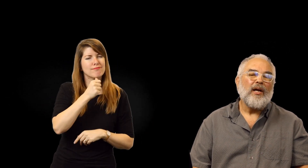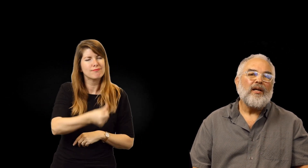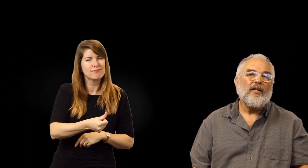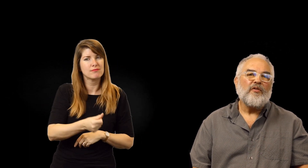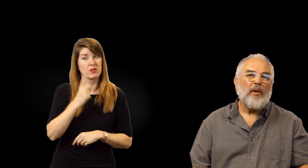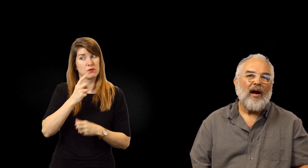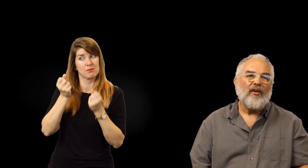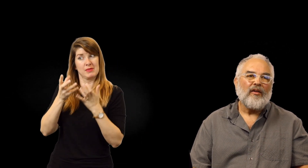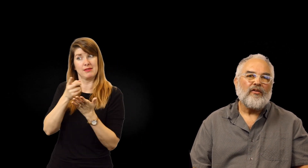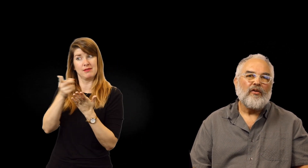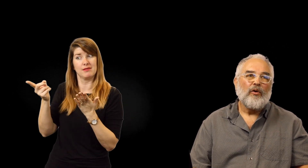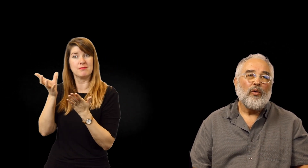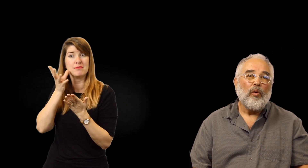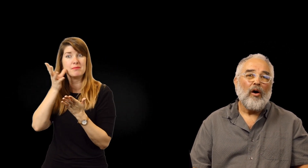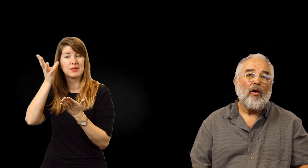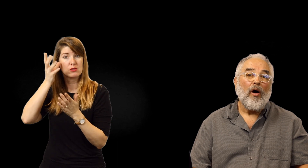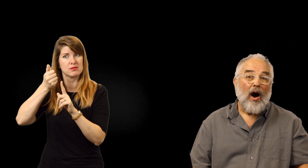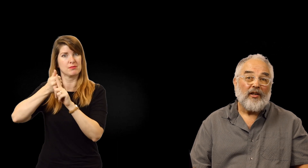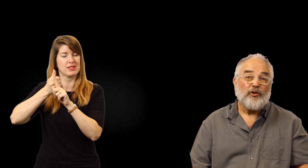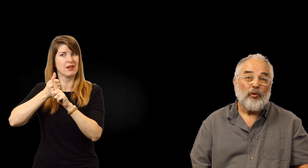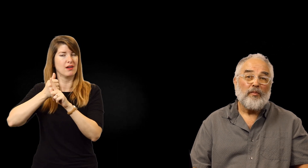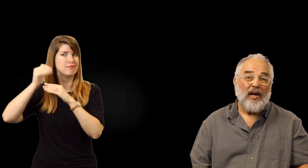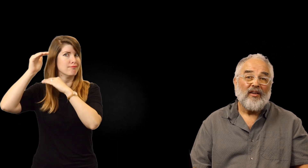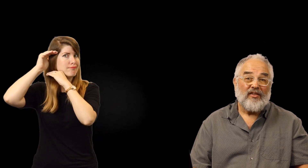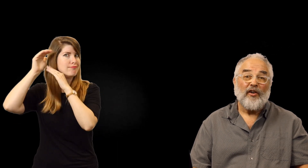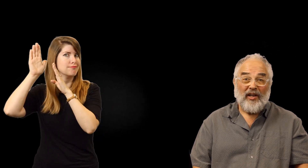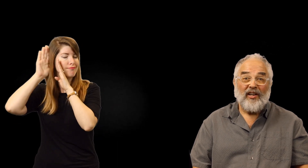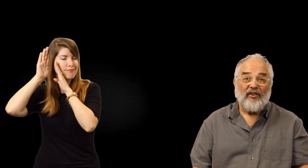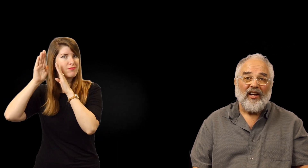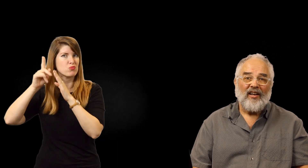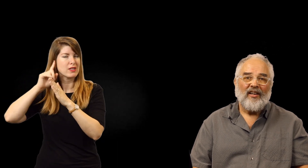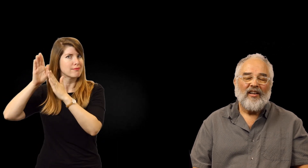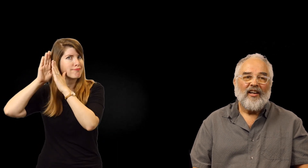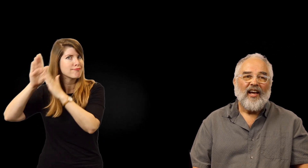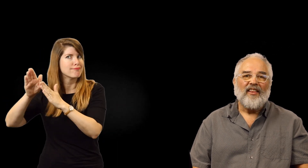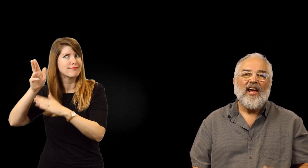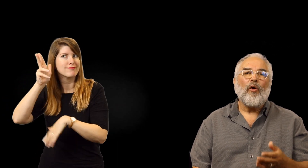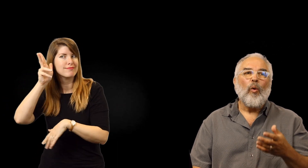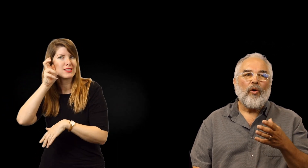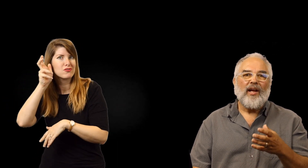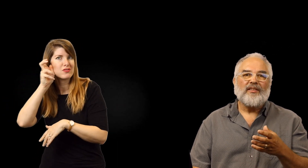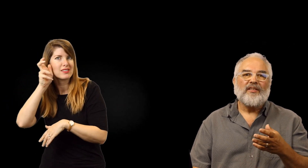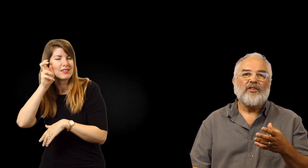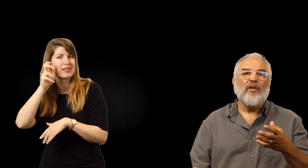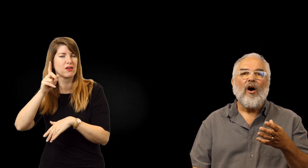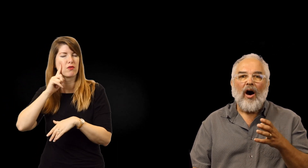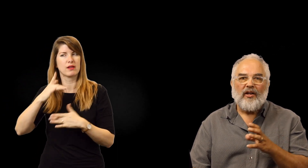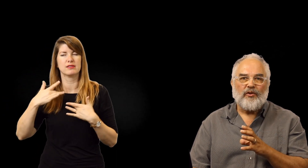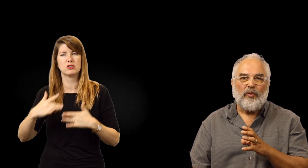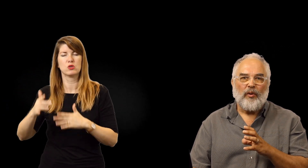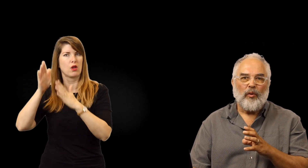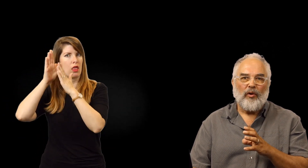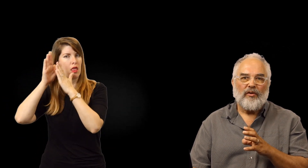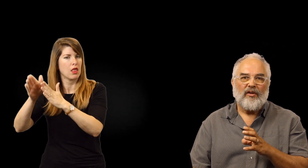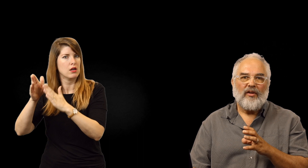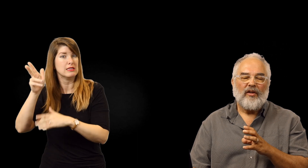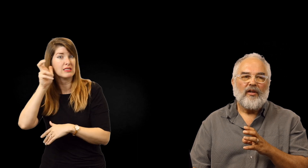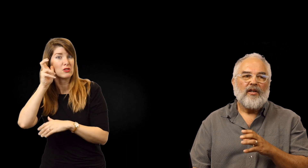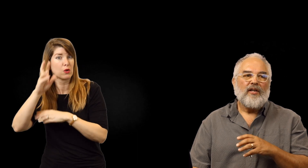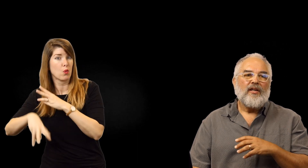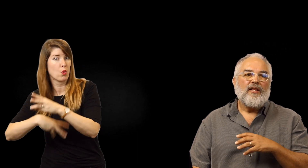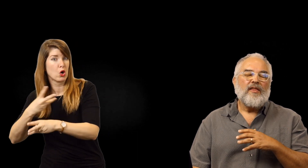And for many of these parents who are auditory based, they're hearing, and they are oriented to the auditory